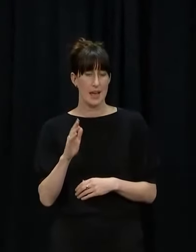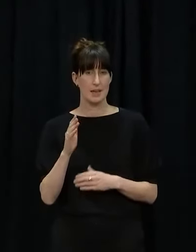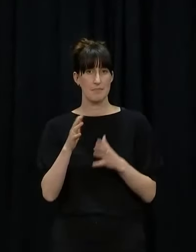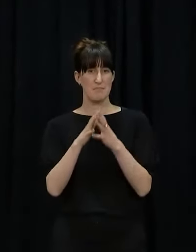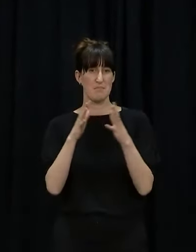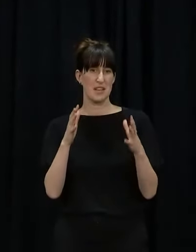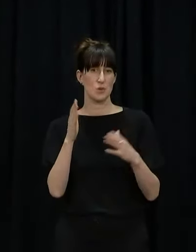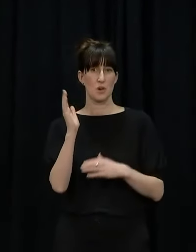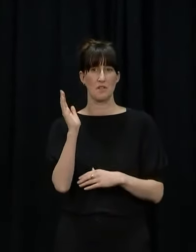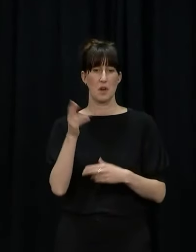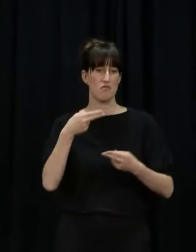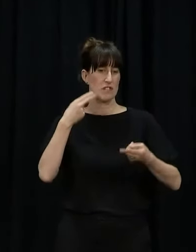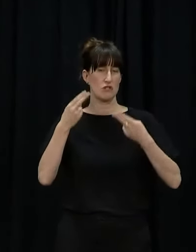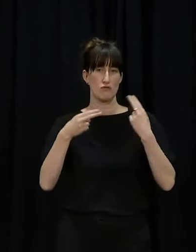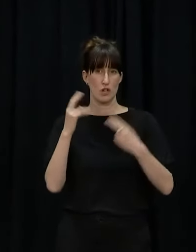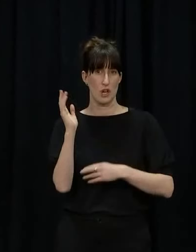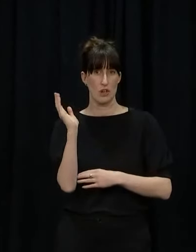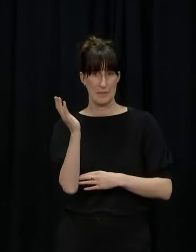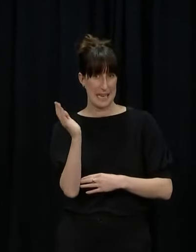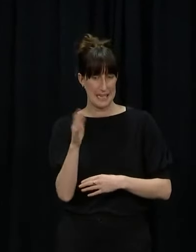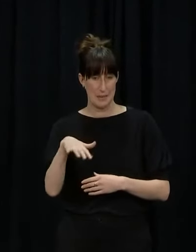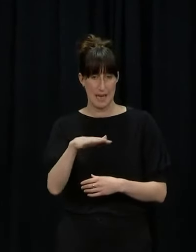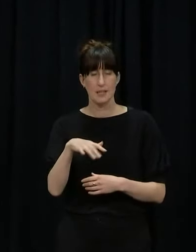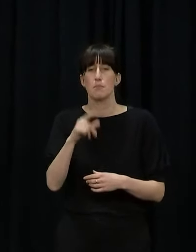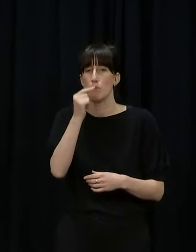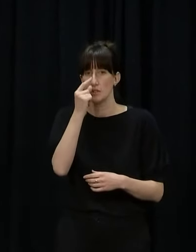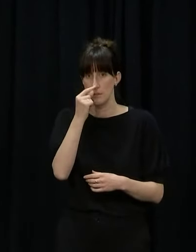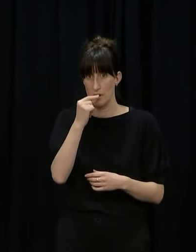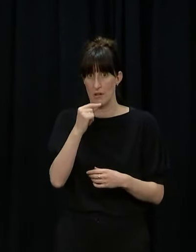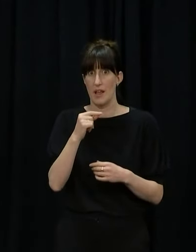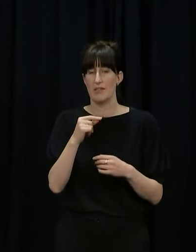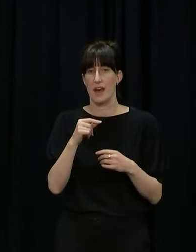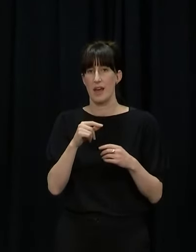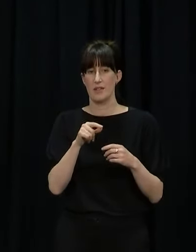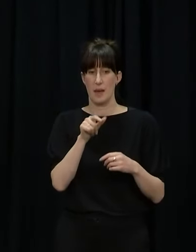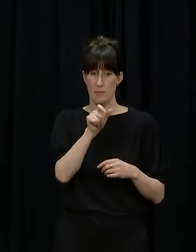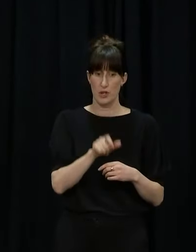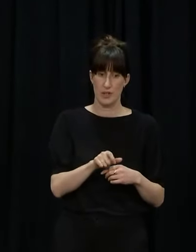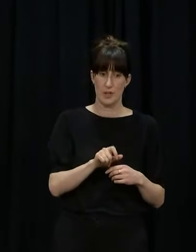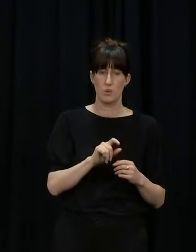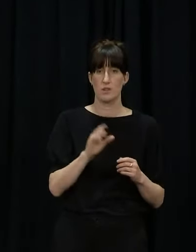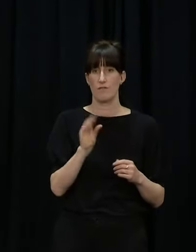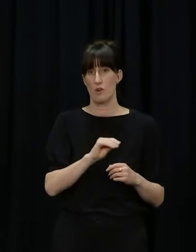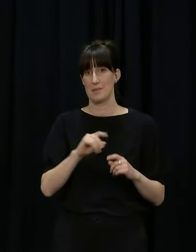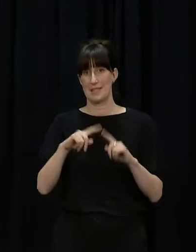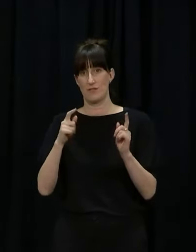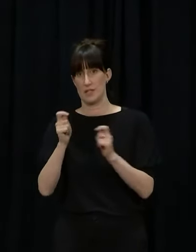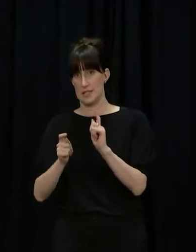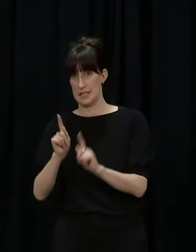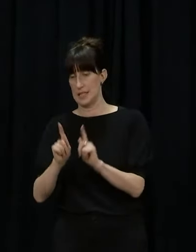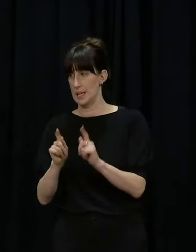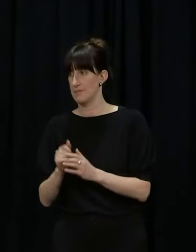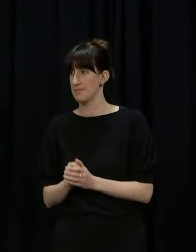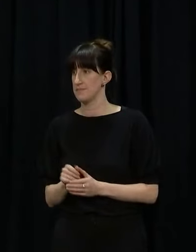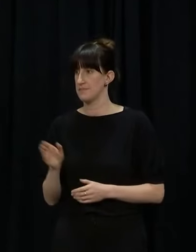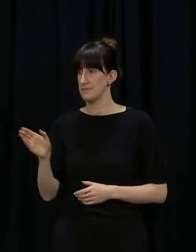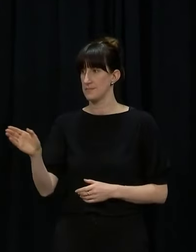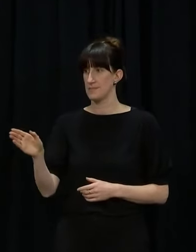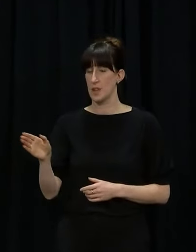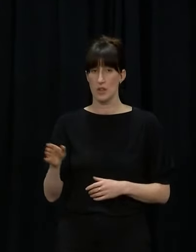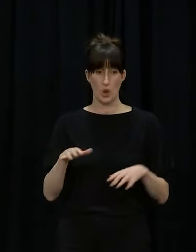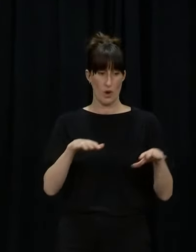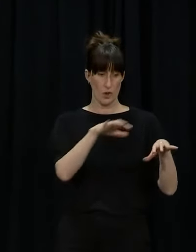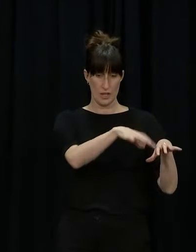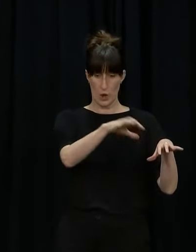for you. Just on and do you know how many people were at the locations of interest all up,